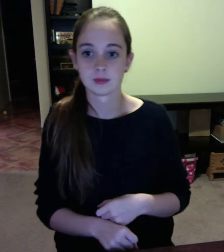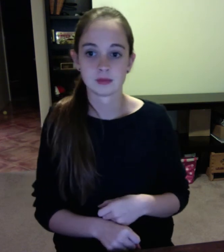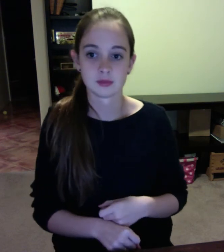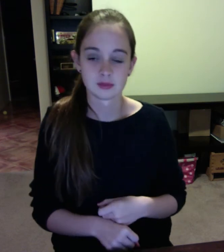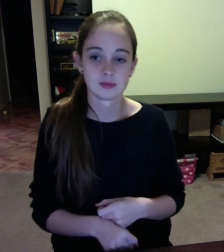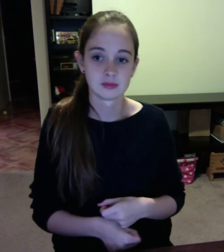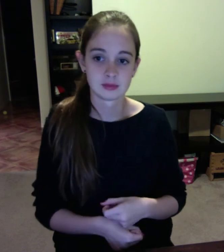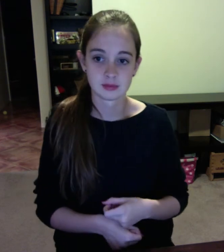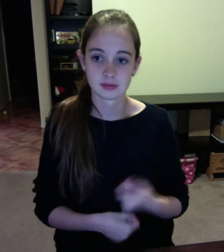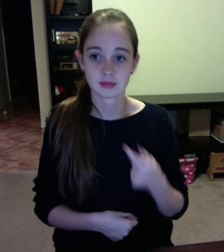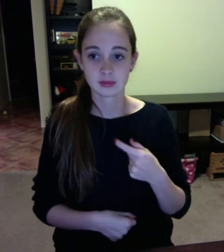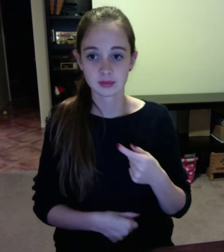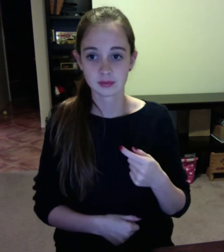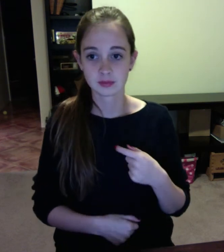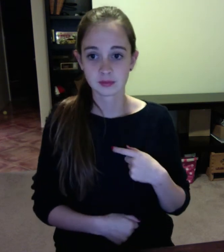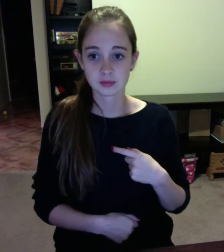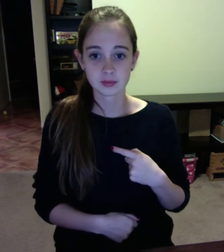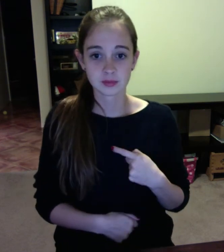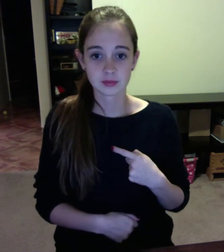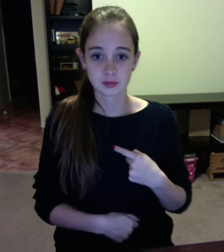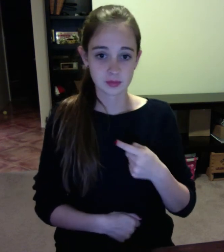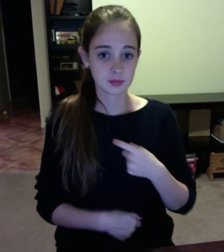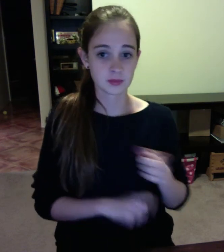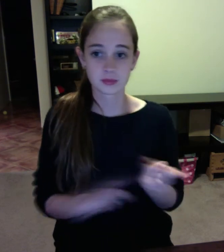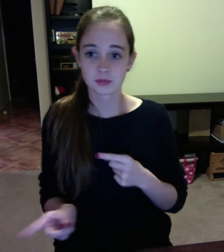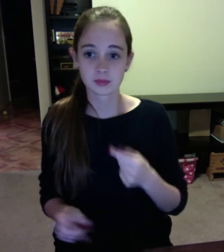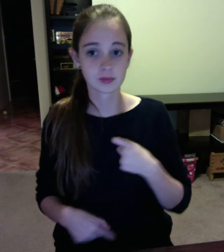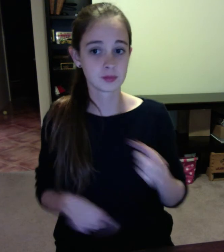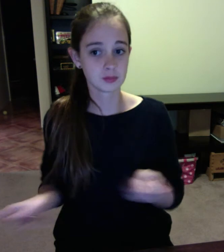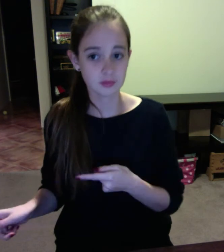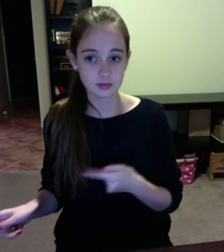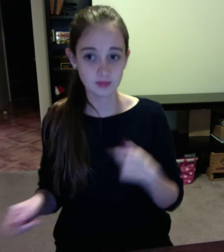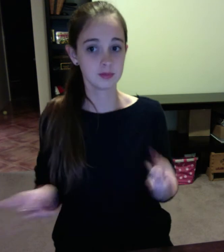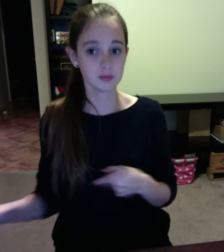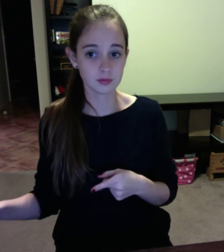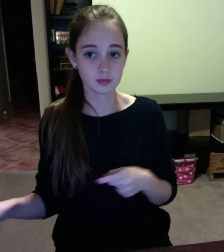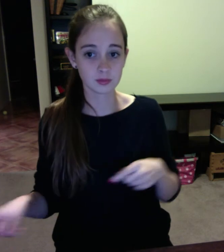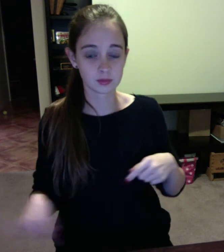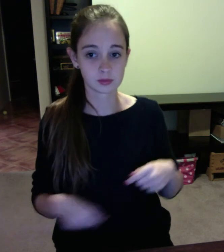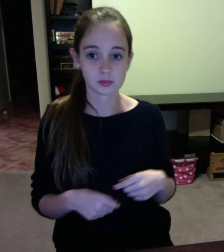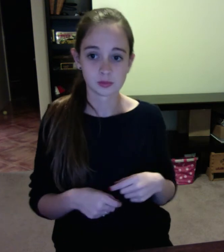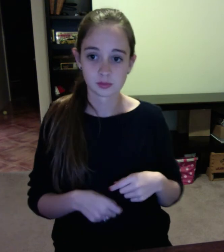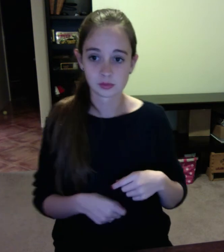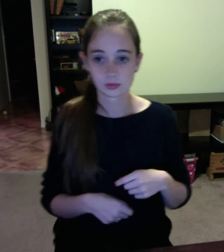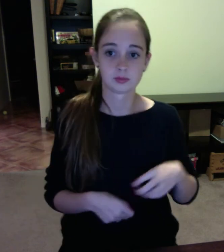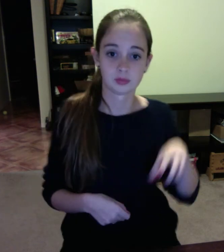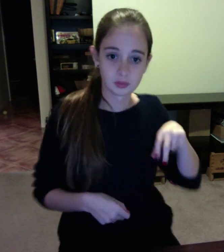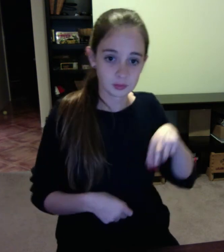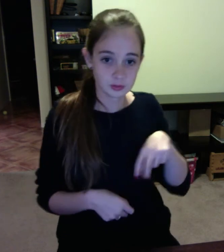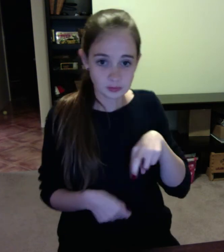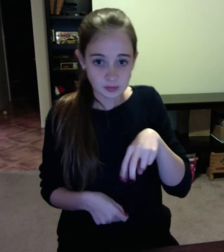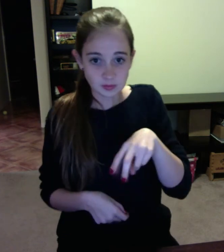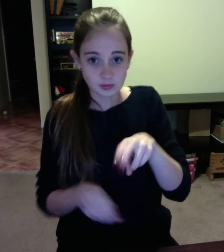12. Oh no, she thought, I must leave. She tore herself from the prince's arms and rushed out of the